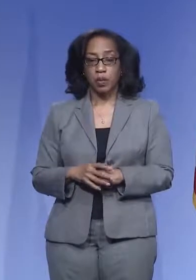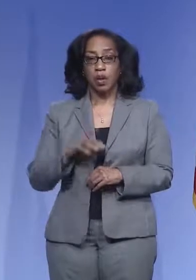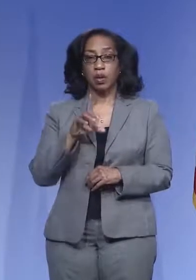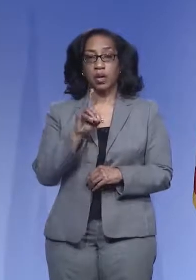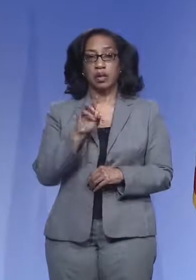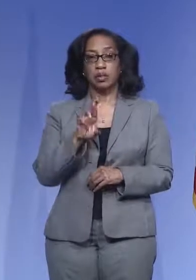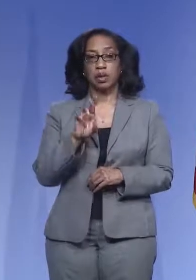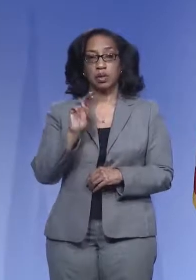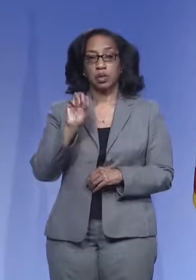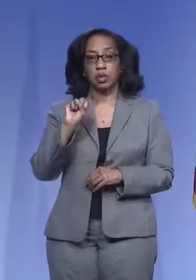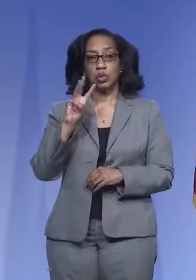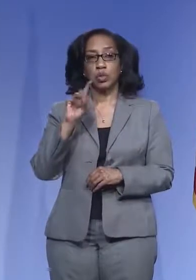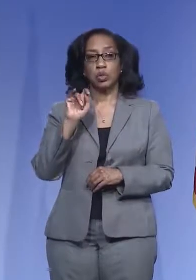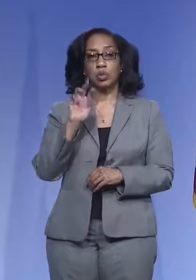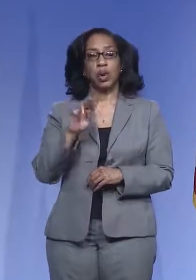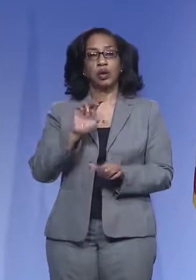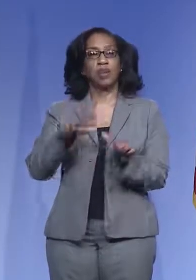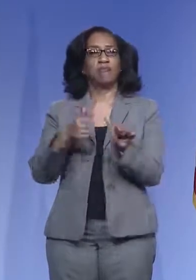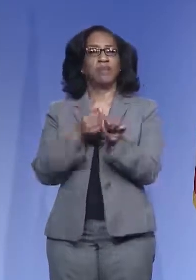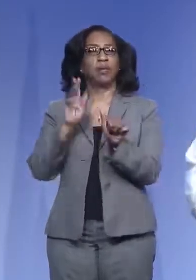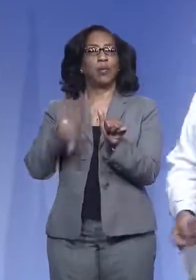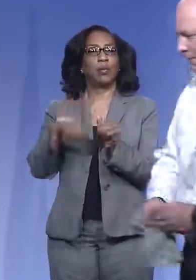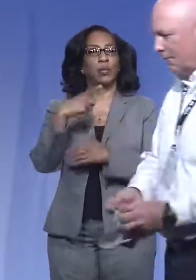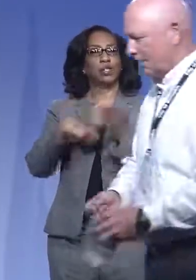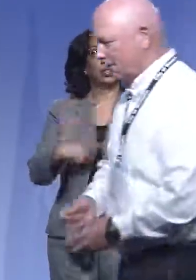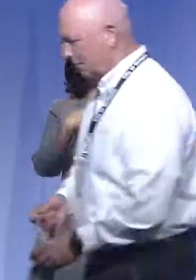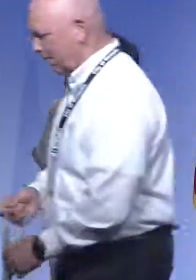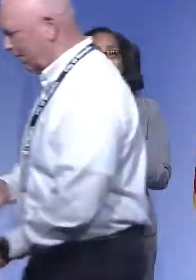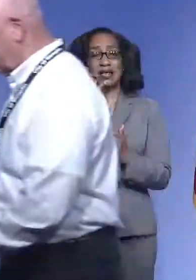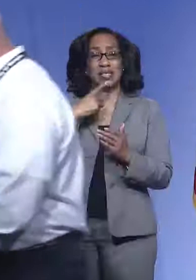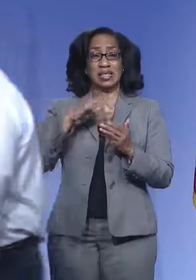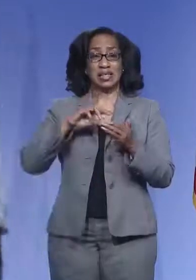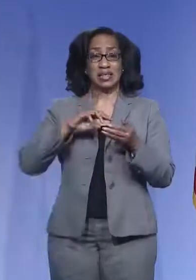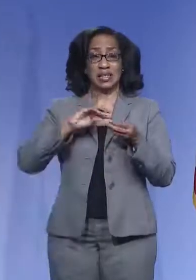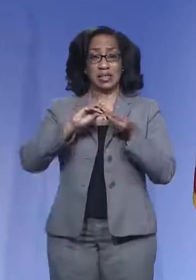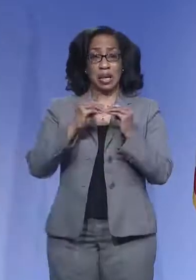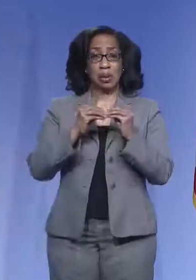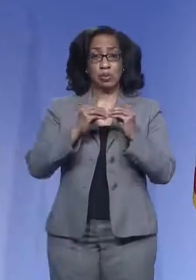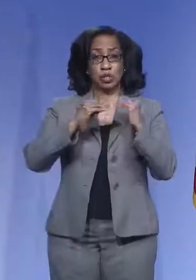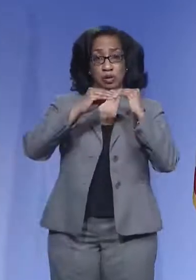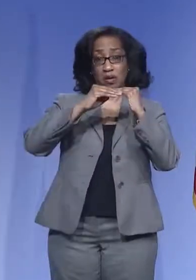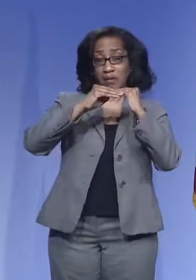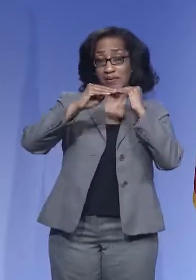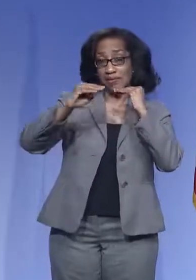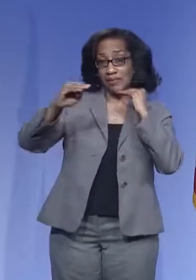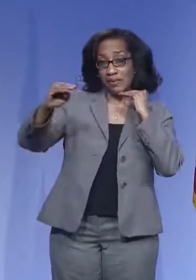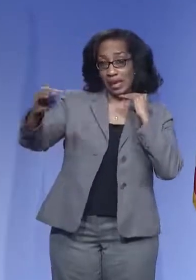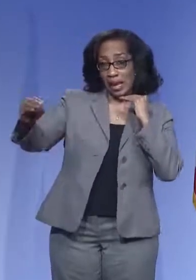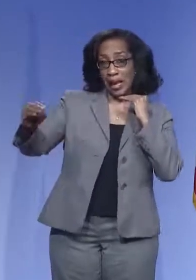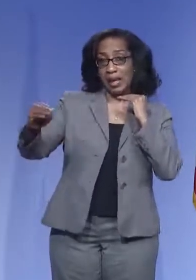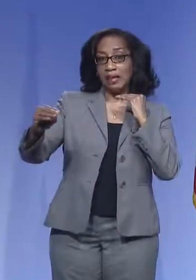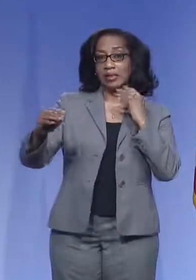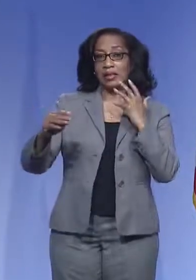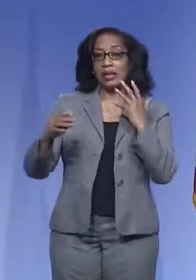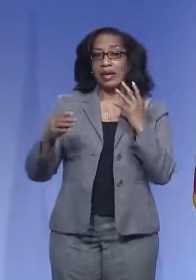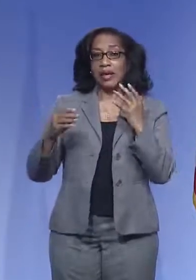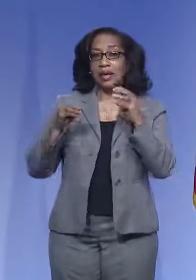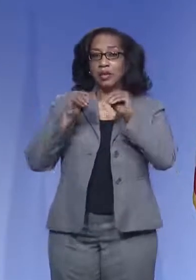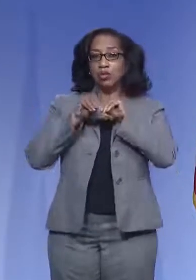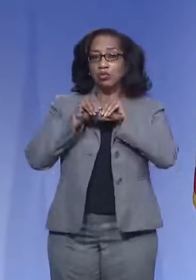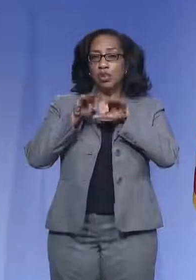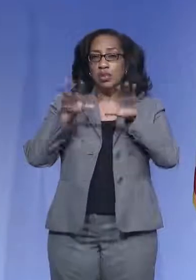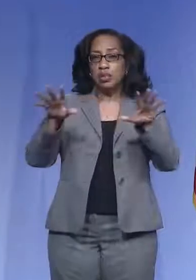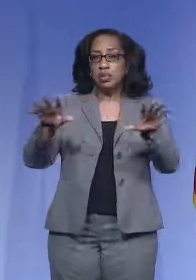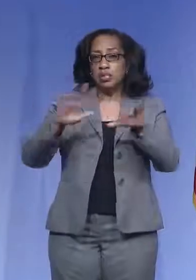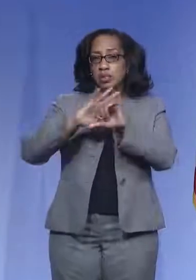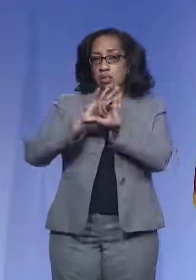little bit, with when you say cases are flat and the transmission rate is just over